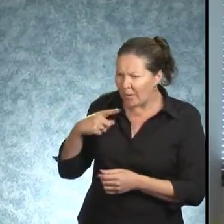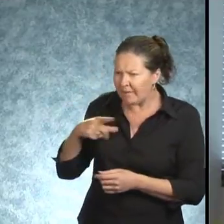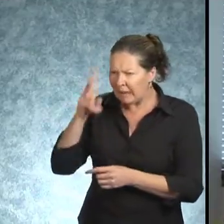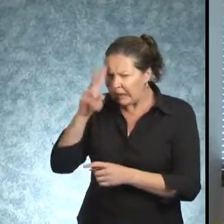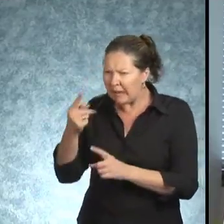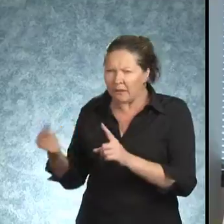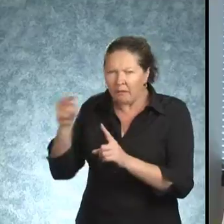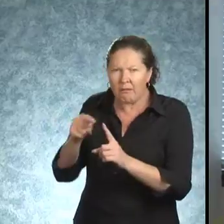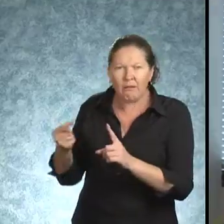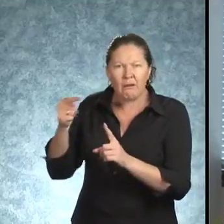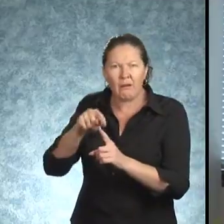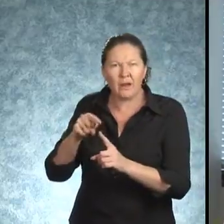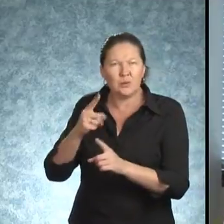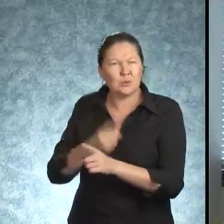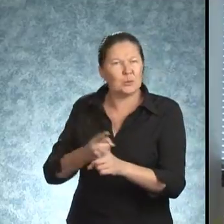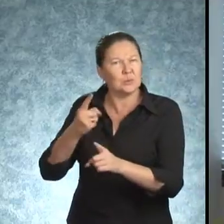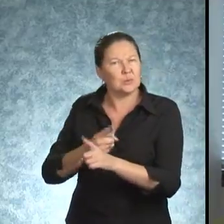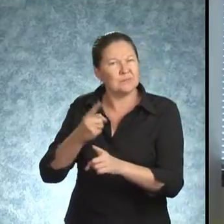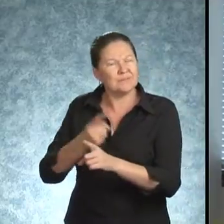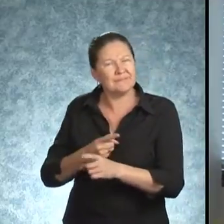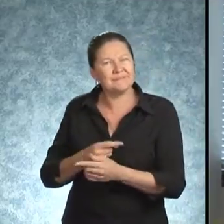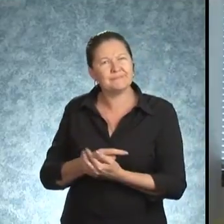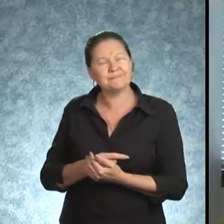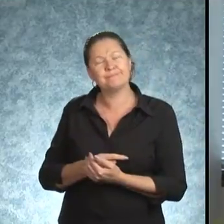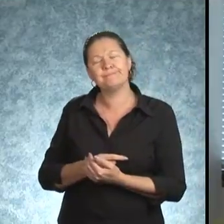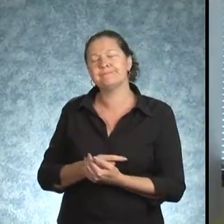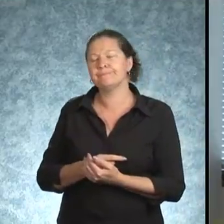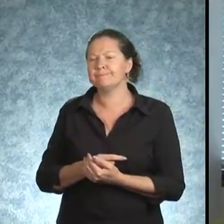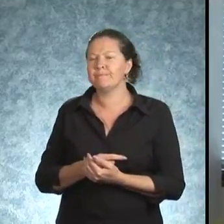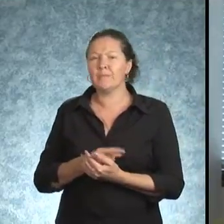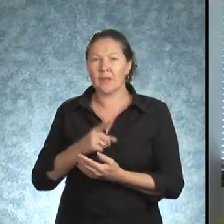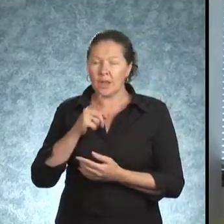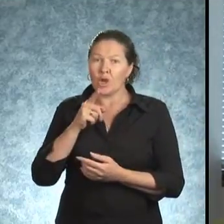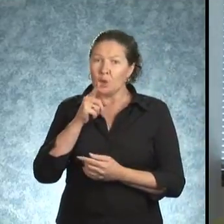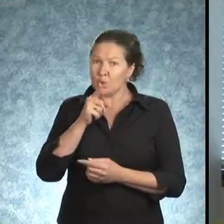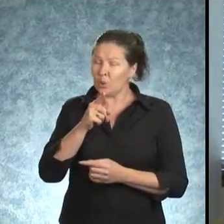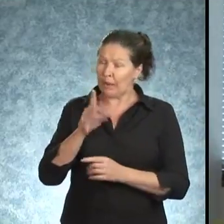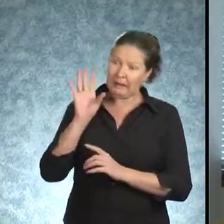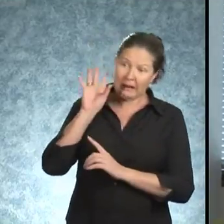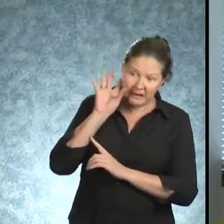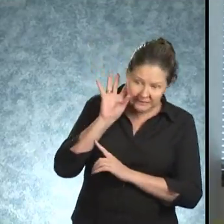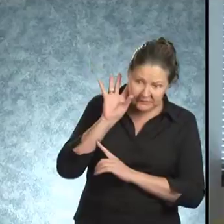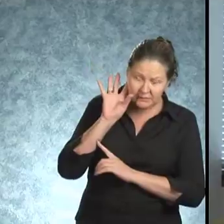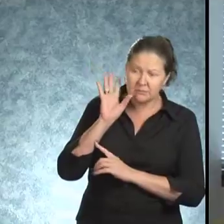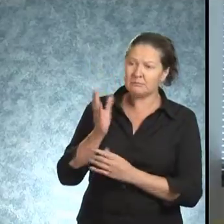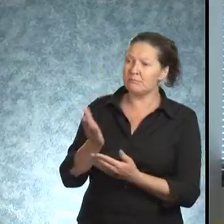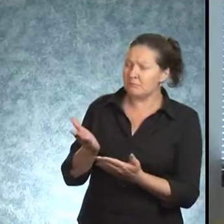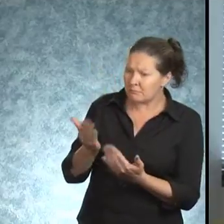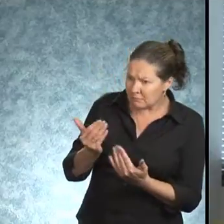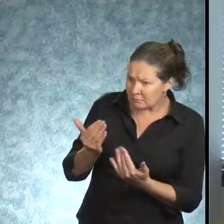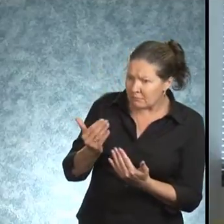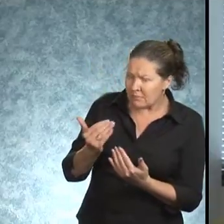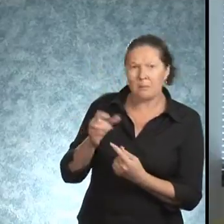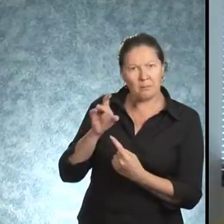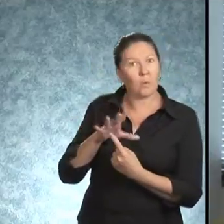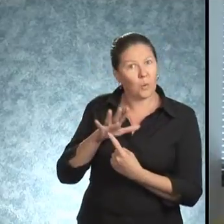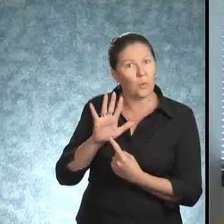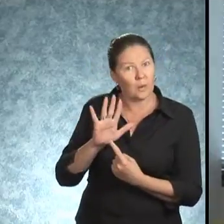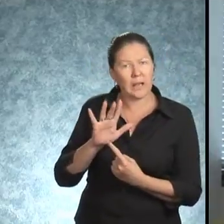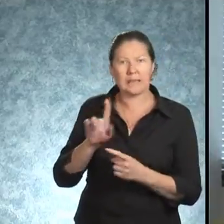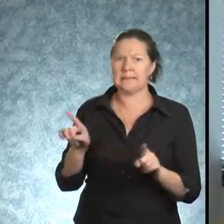keep going back to it. And just as important as listening to what your neighbour has to say and trying to work out where they're coming